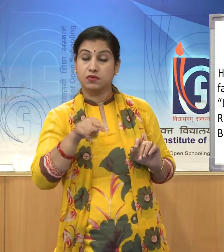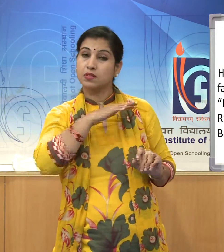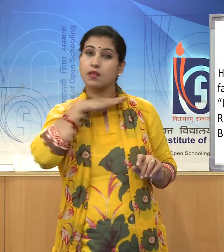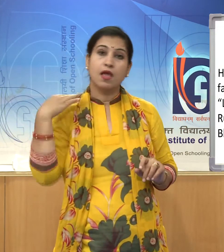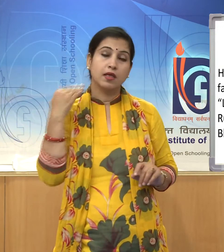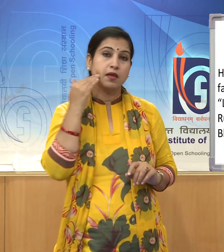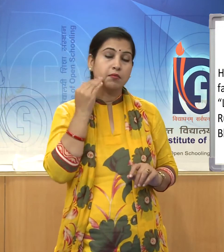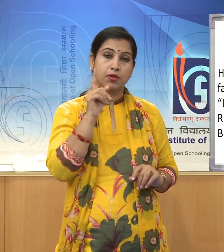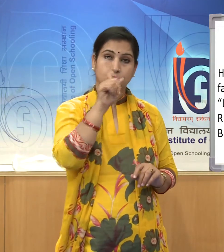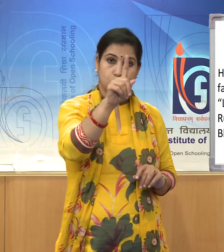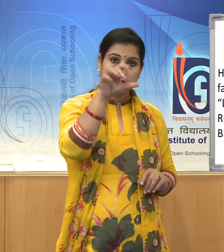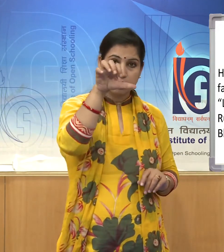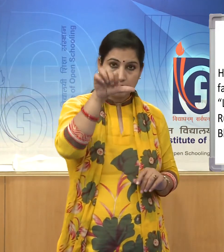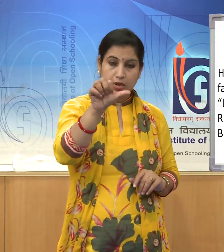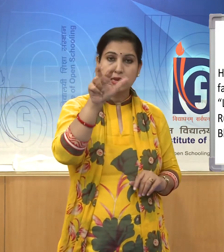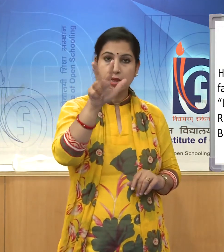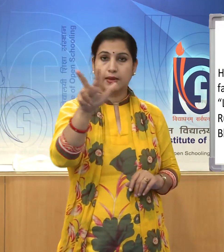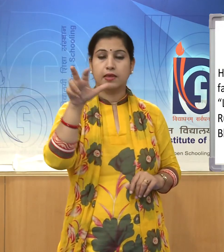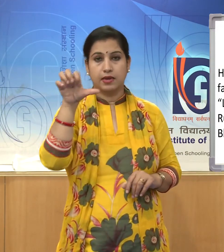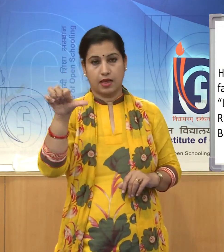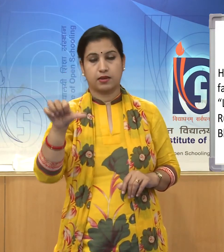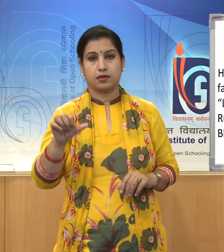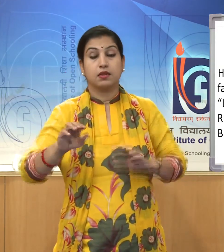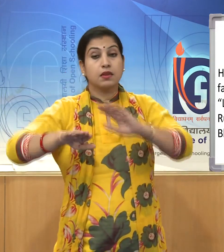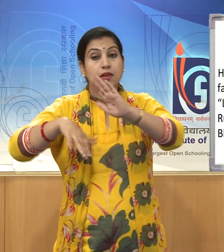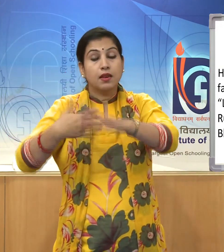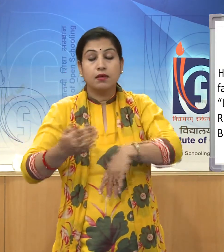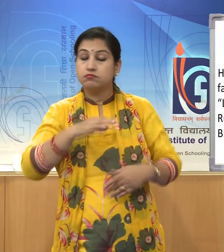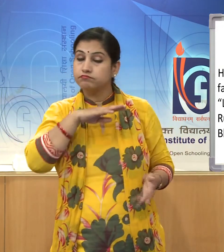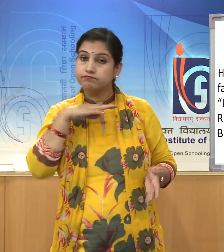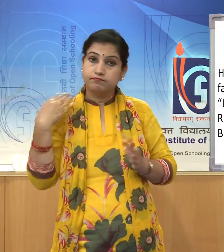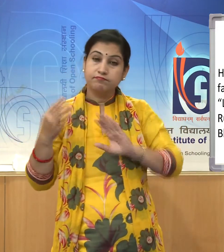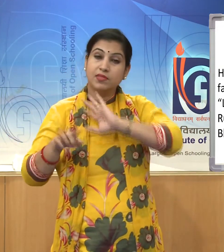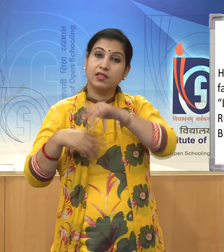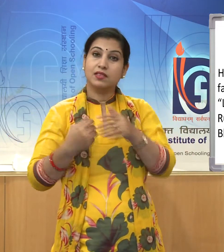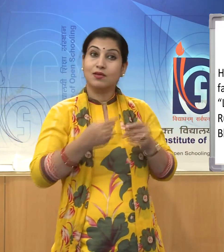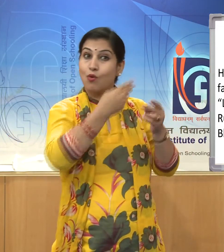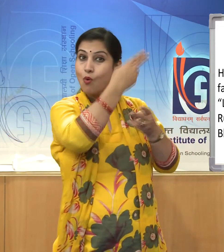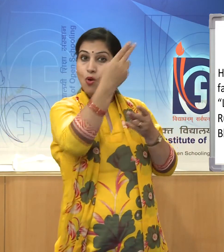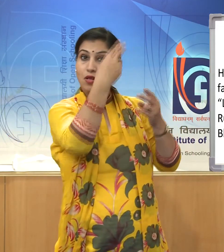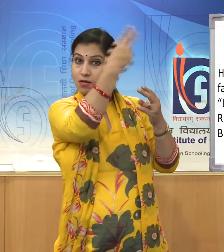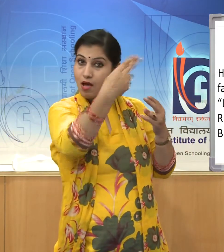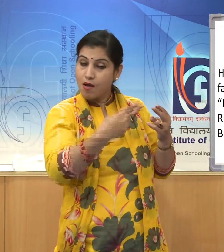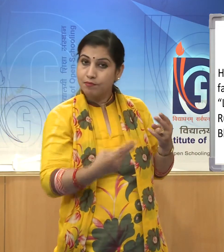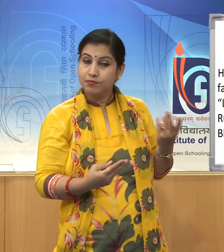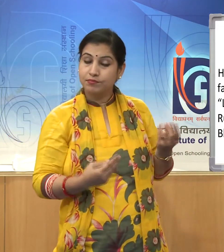in 1989 and left behind his fantastic works such